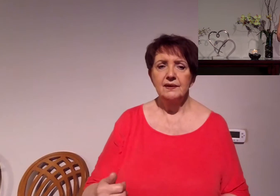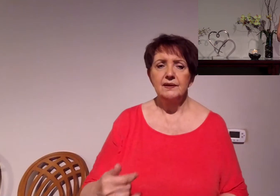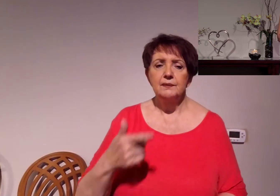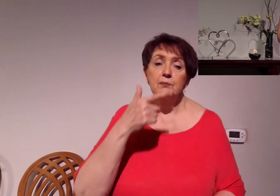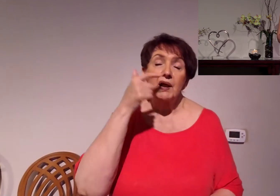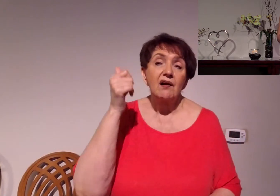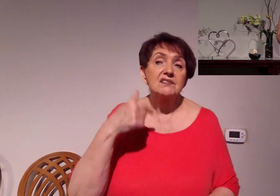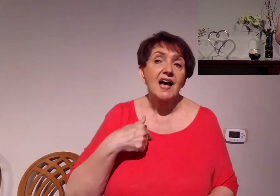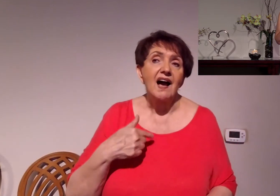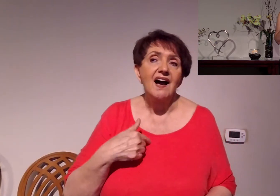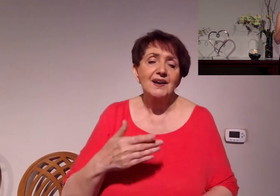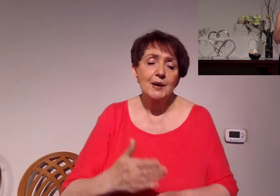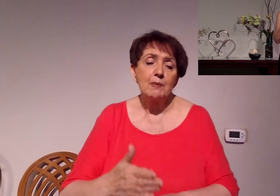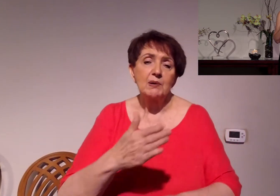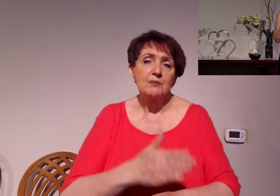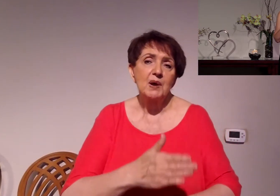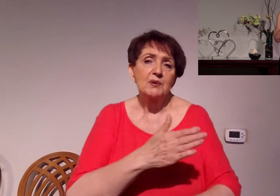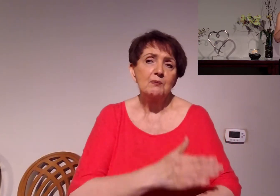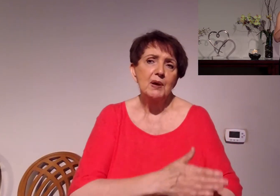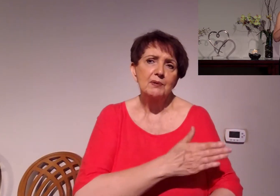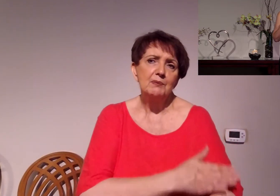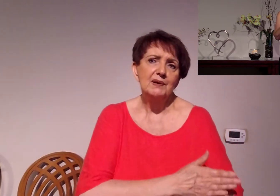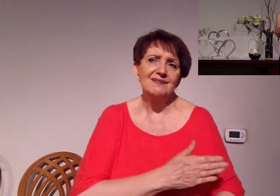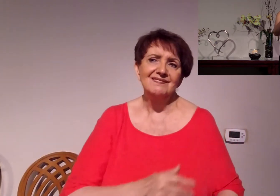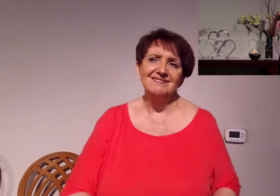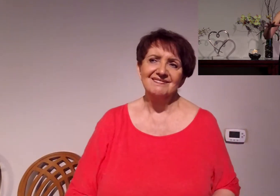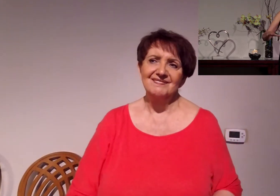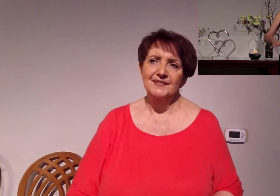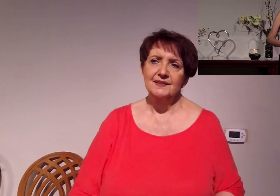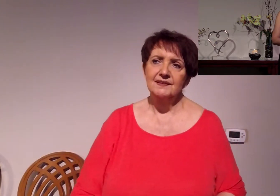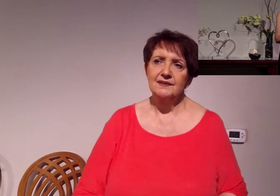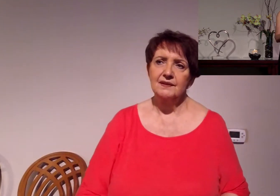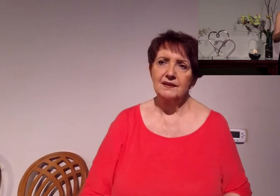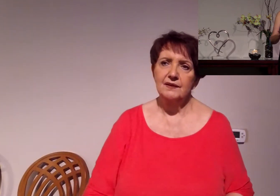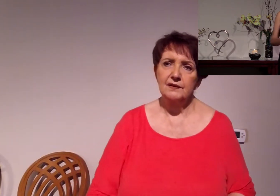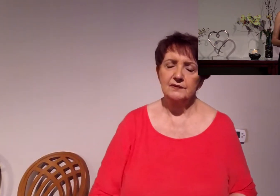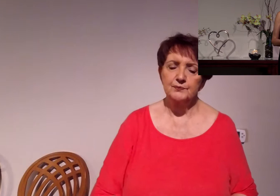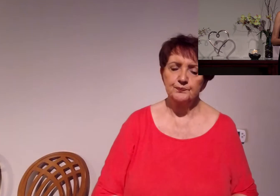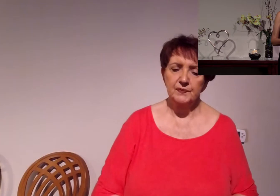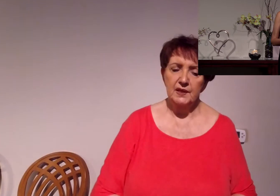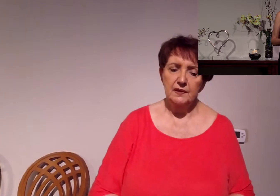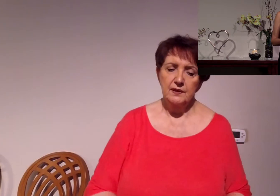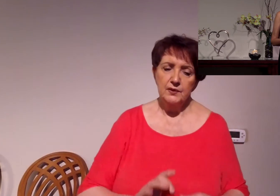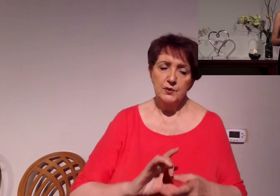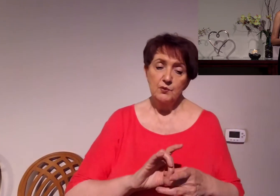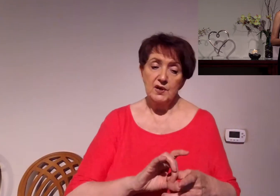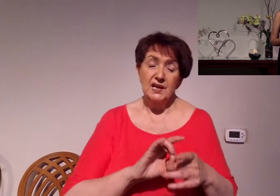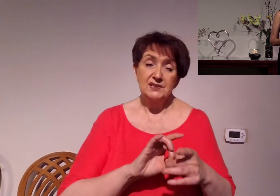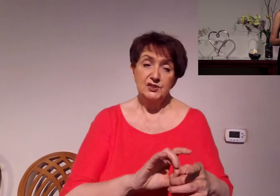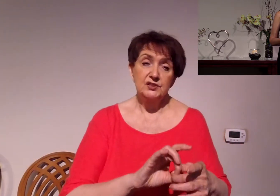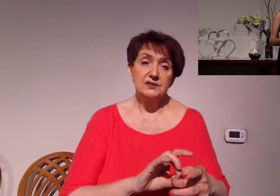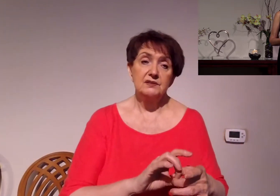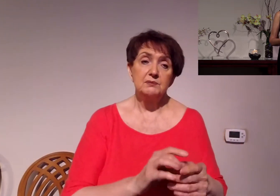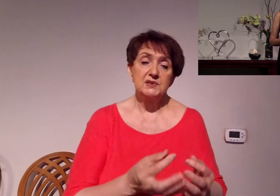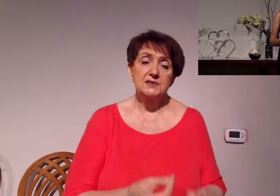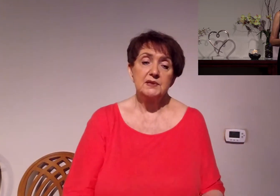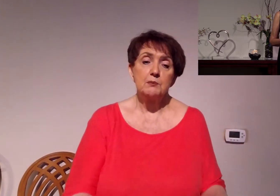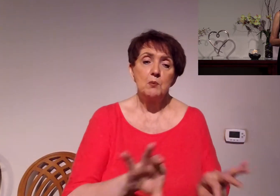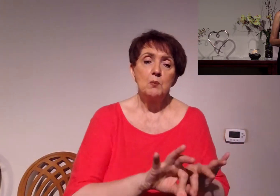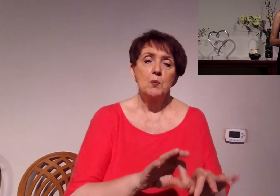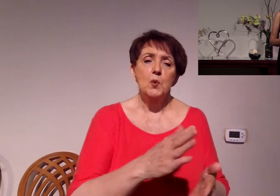better and better and better and better and better. Because the relationship is the crucible in which we